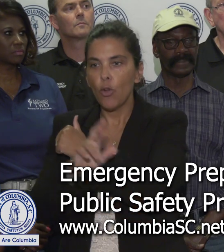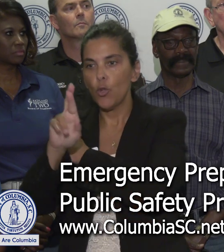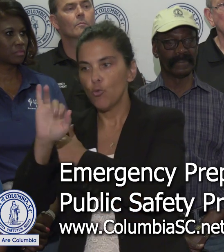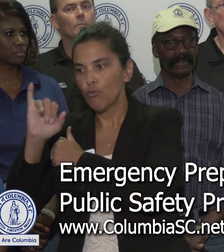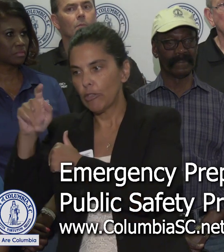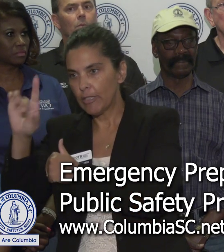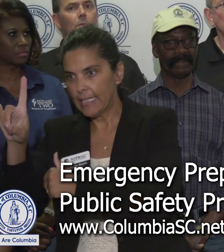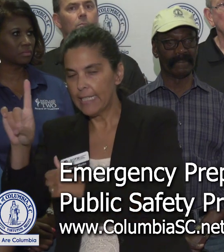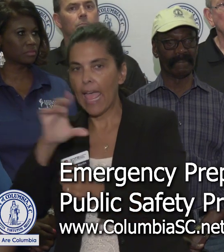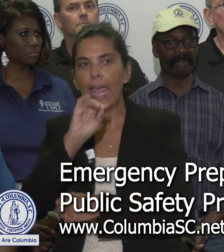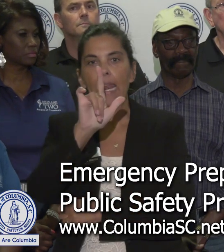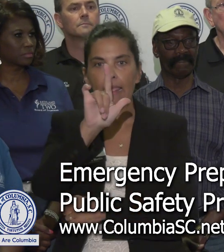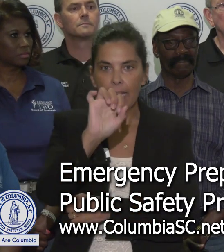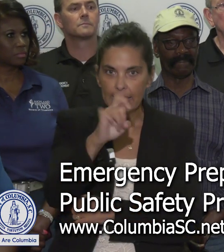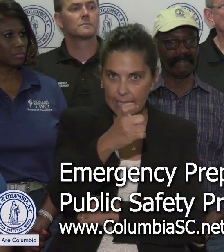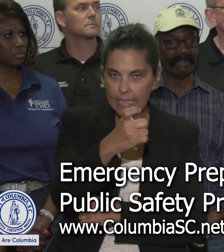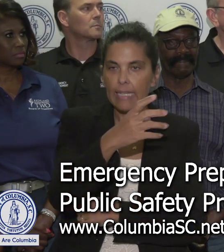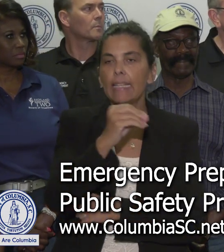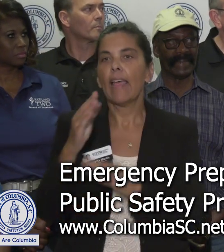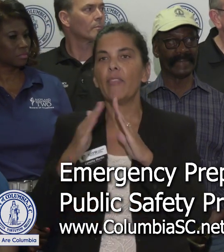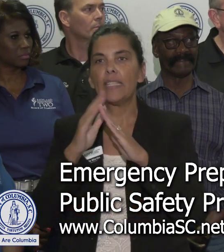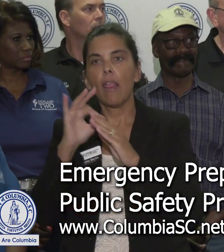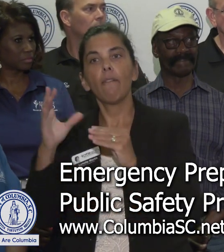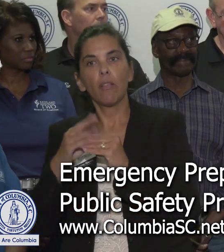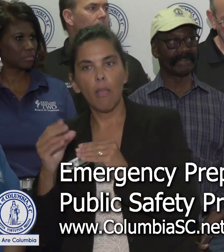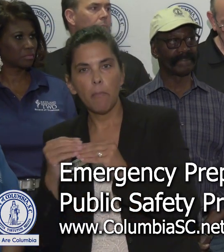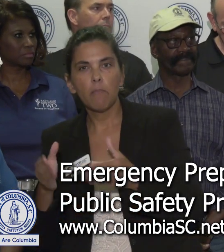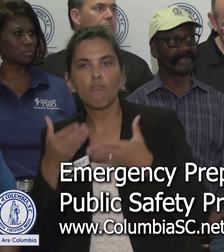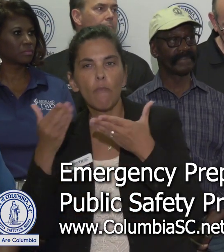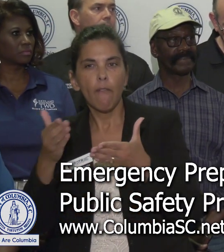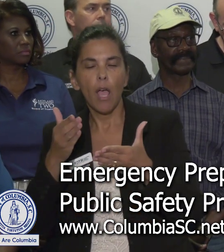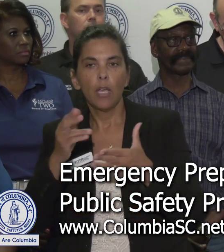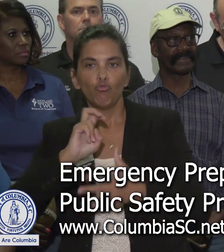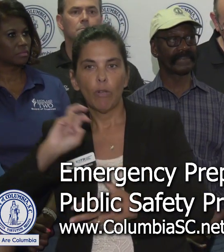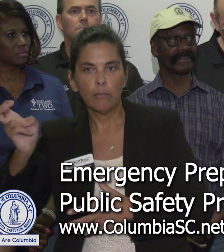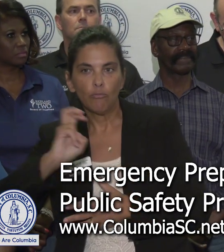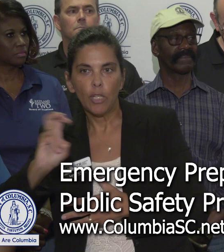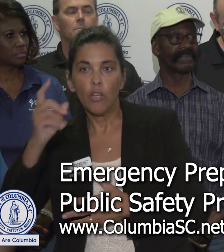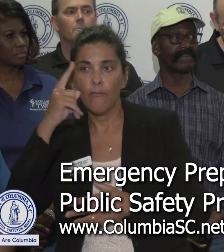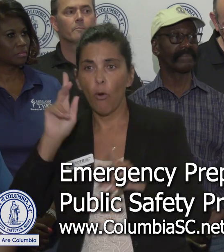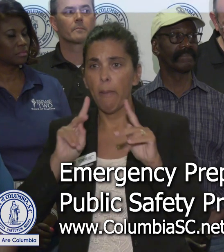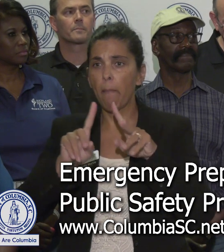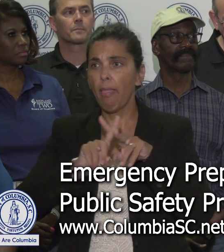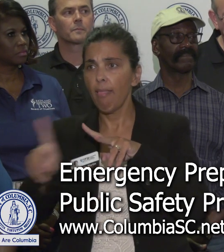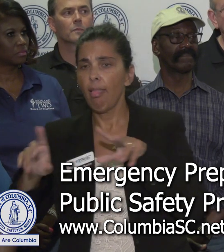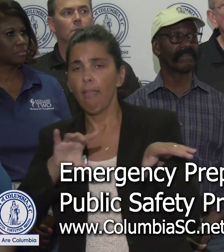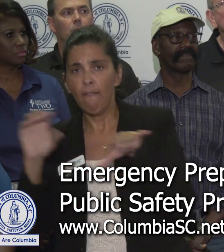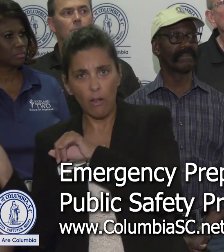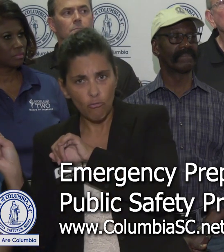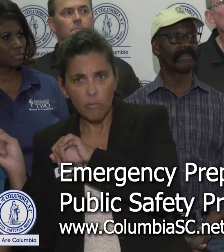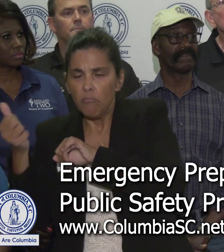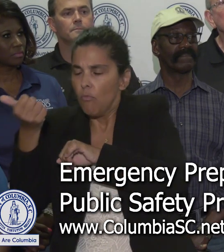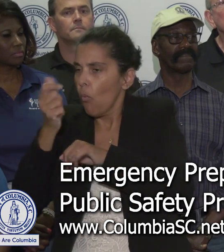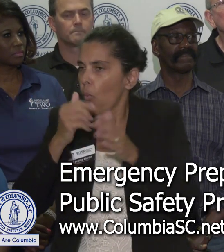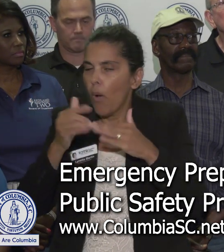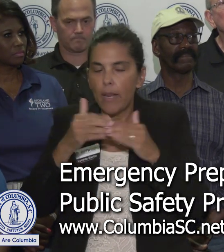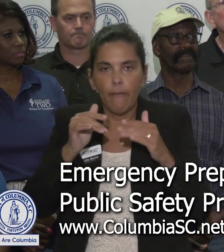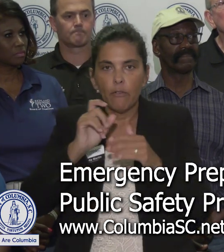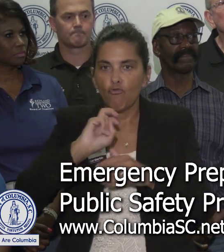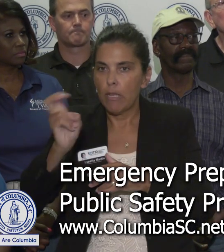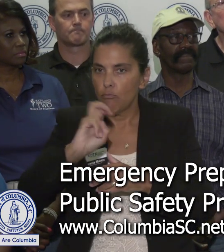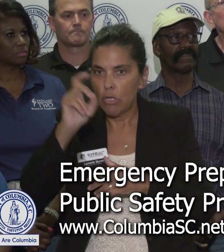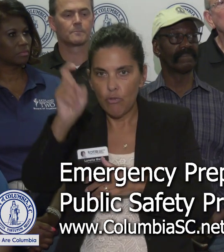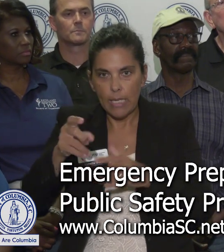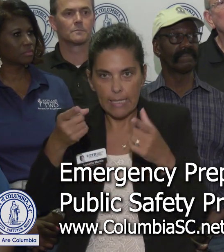counties, as well as the City of Columbia, to be able to provide transportation for evacuees or whatever transportation needs that need to